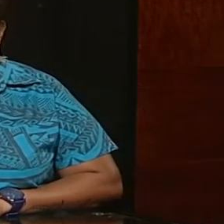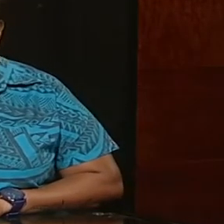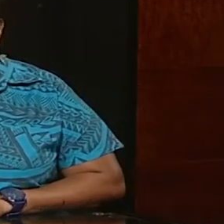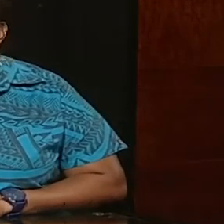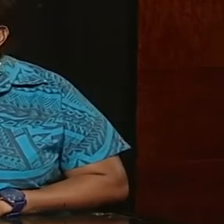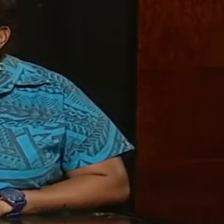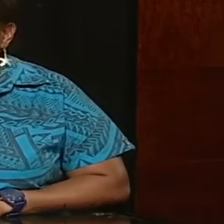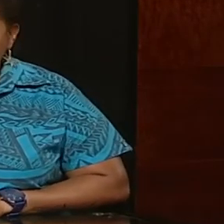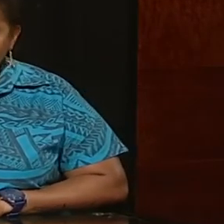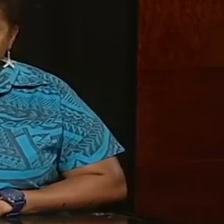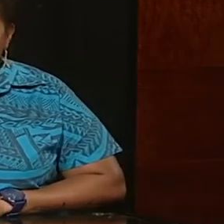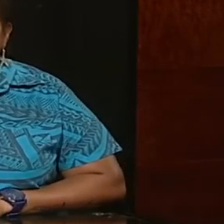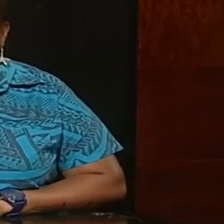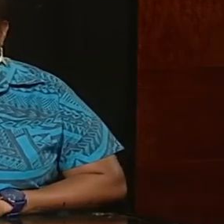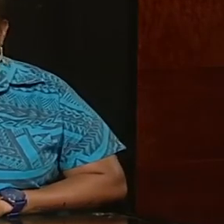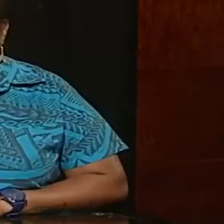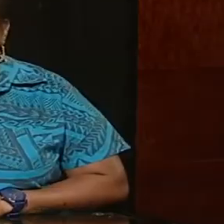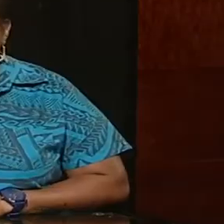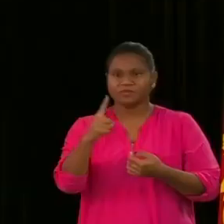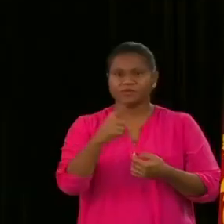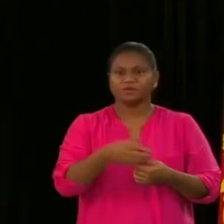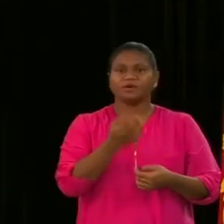live, yes. That is. So we'll cross over now to see this update.